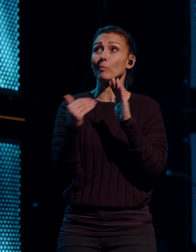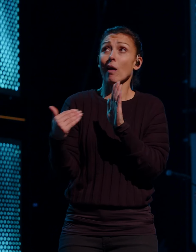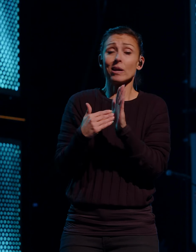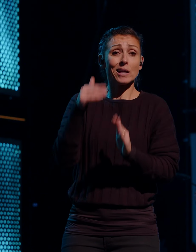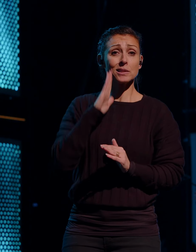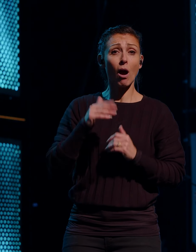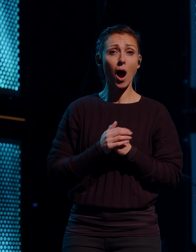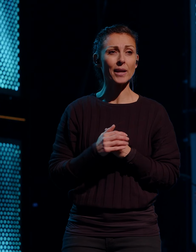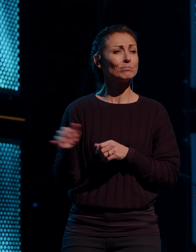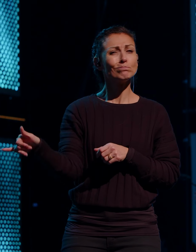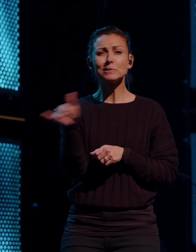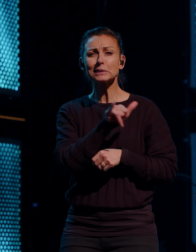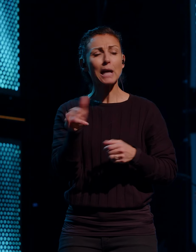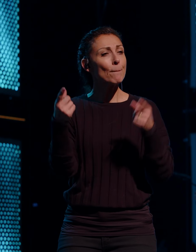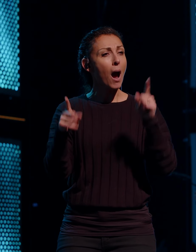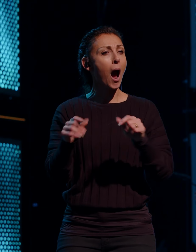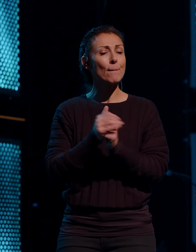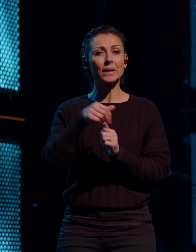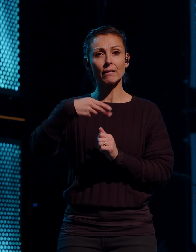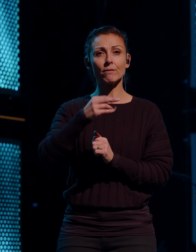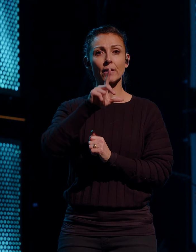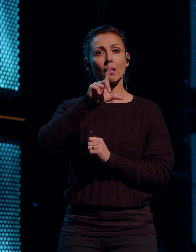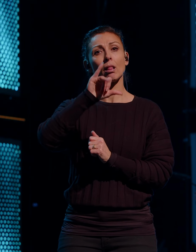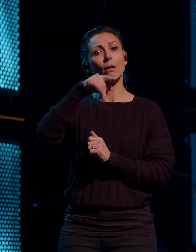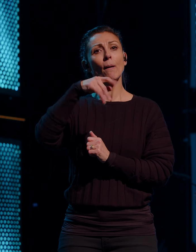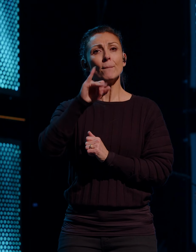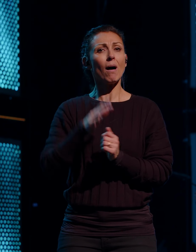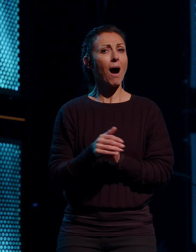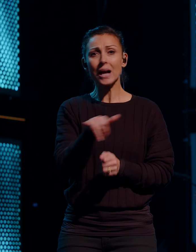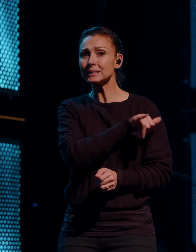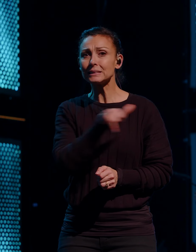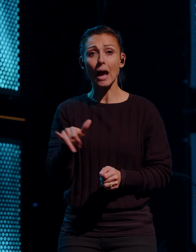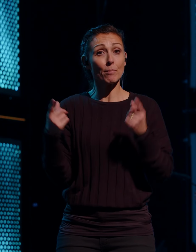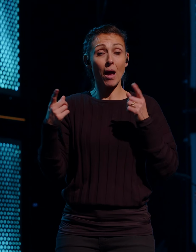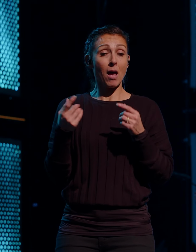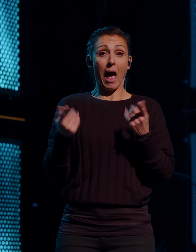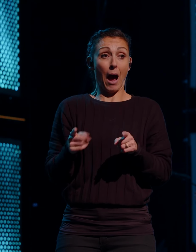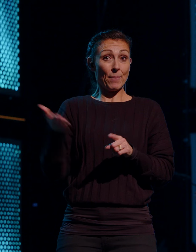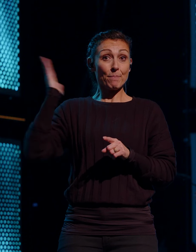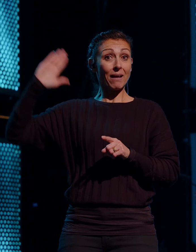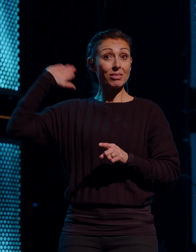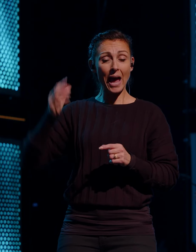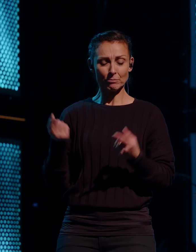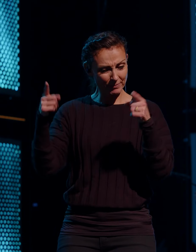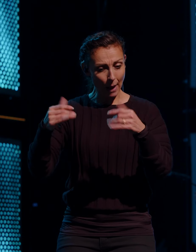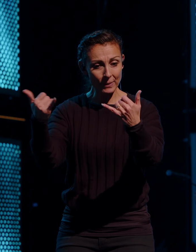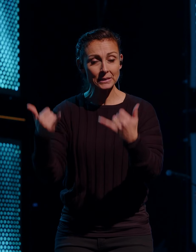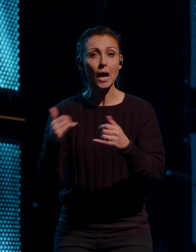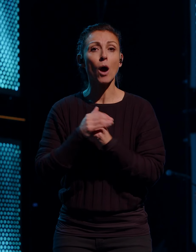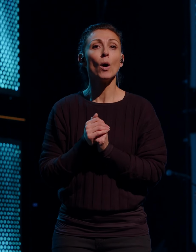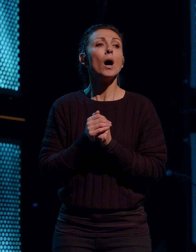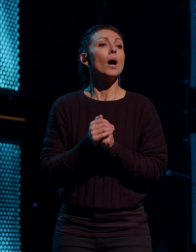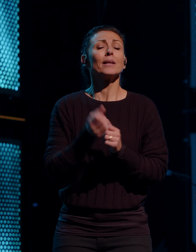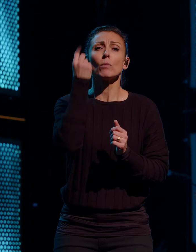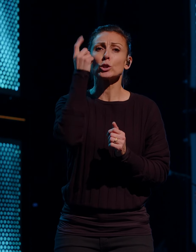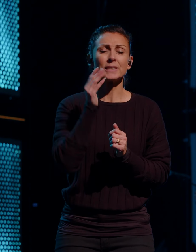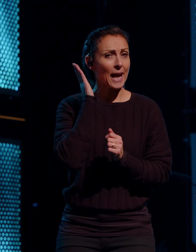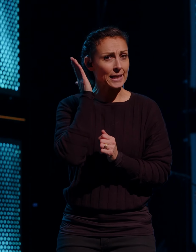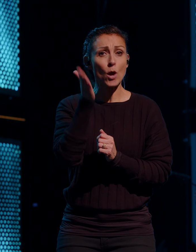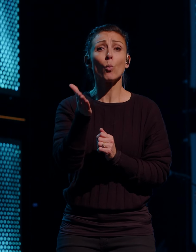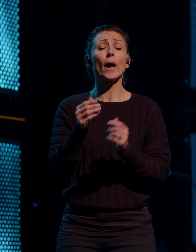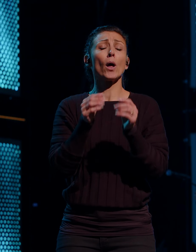be worth it when we walk worthy of the gospel, because we'll see God do things that only God can do, that only he